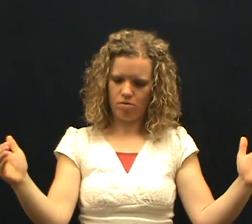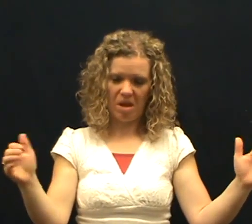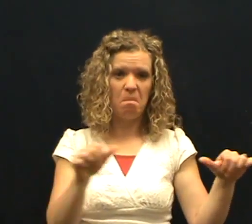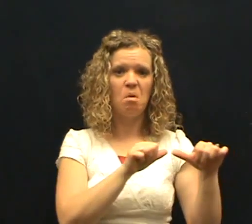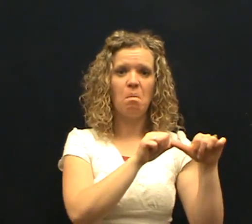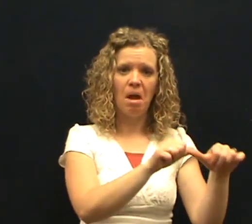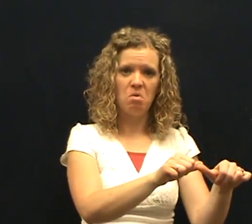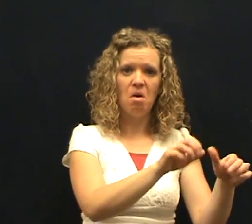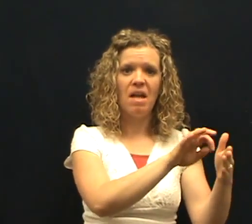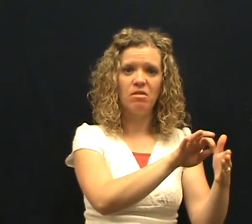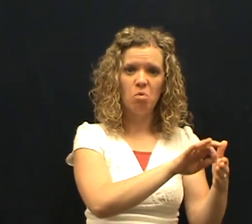inventory system.